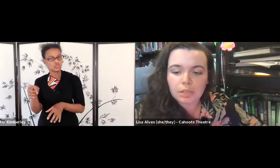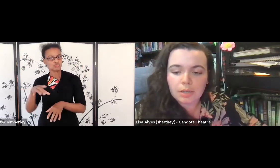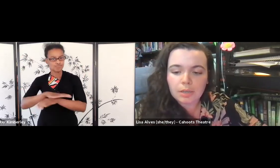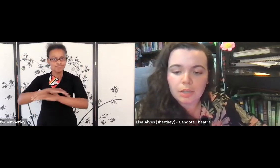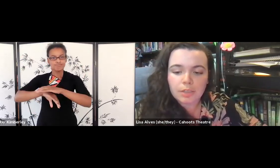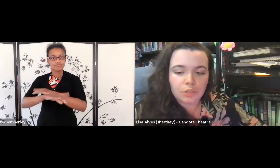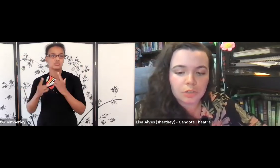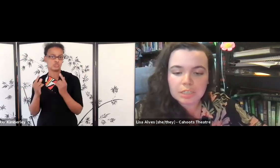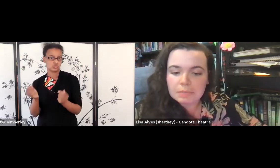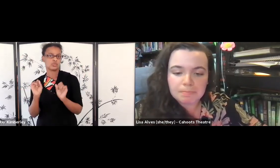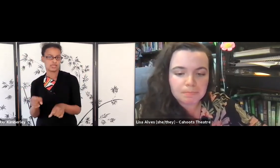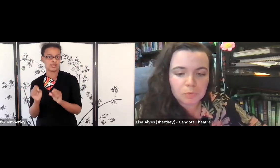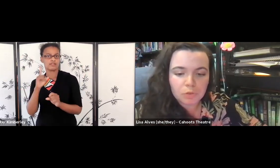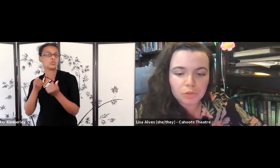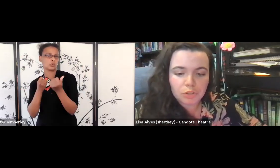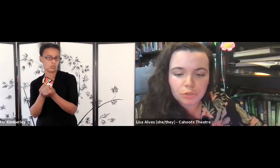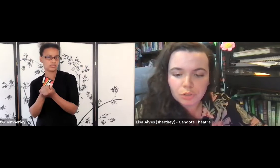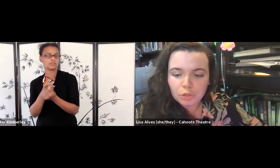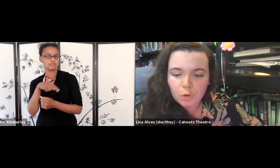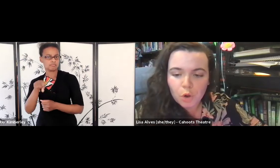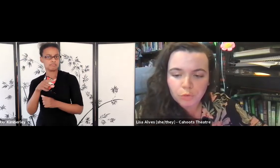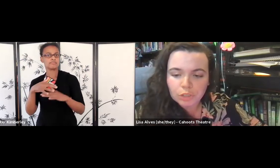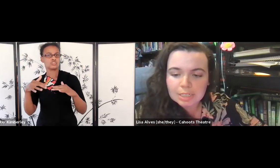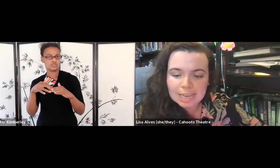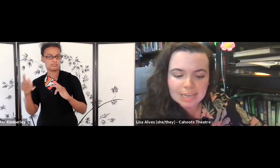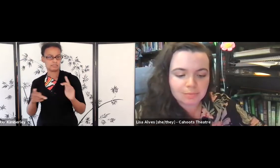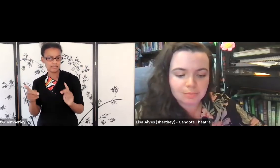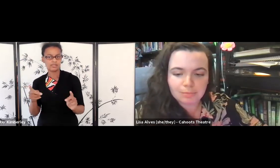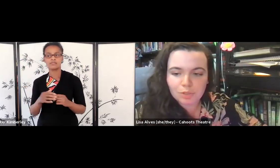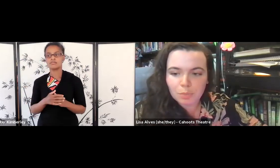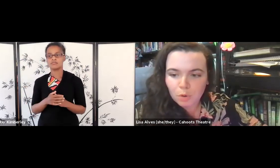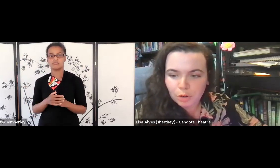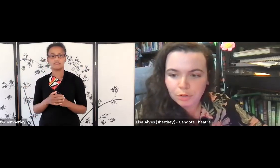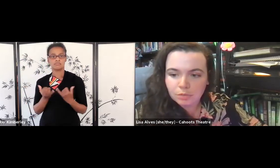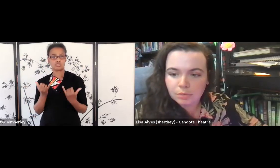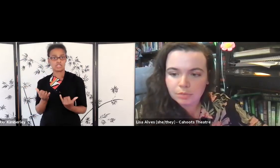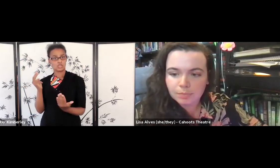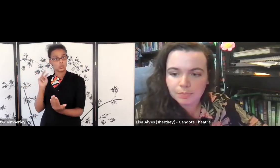that you can go over today tomorrow,